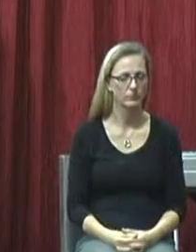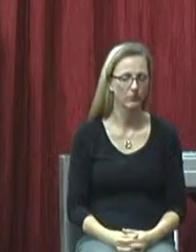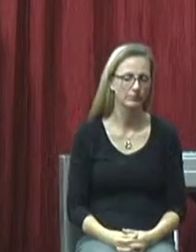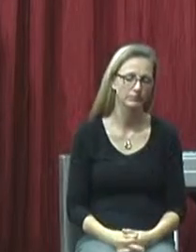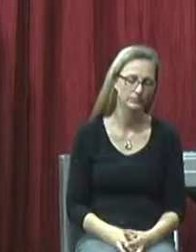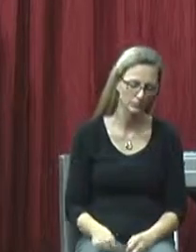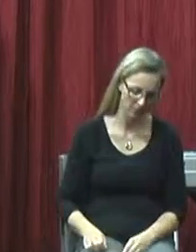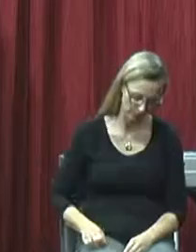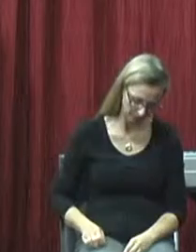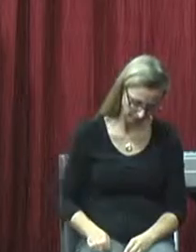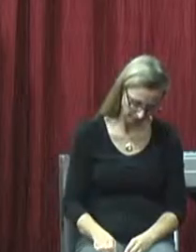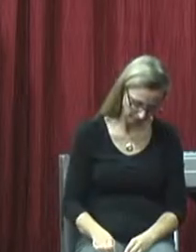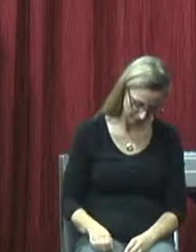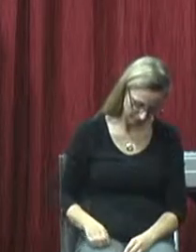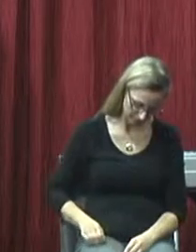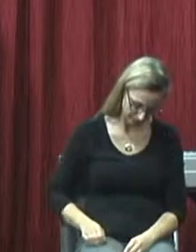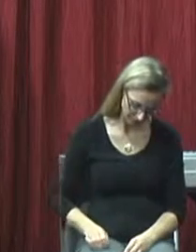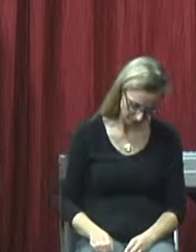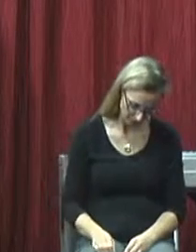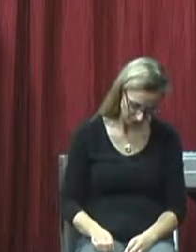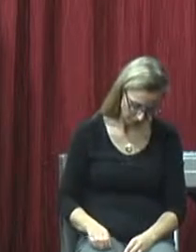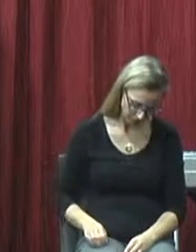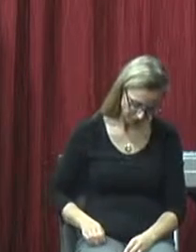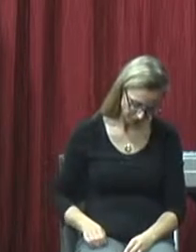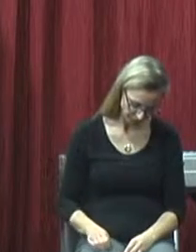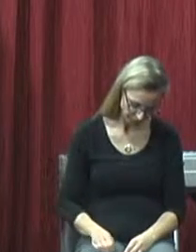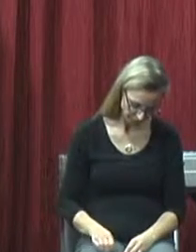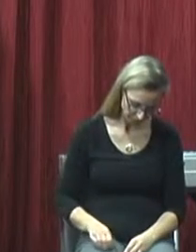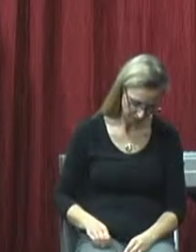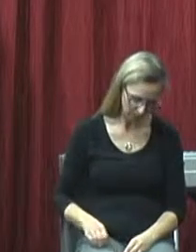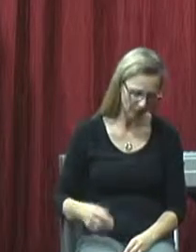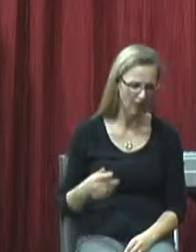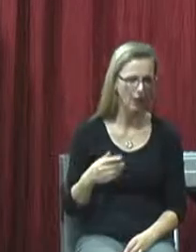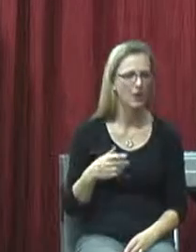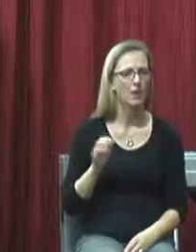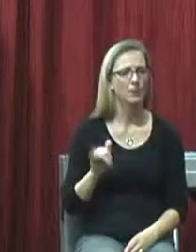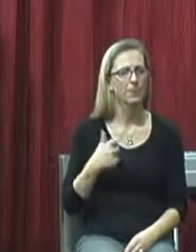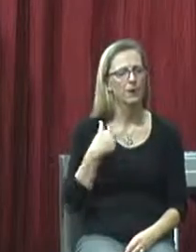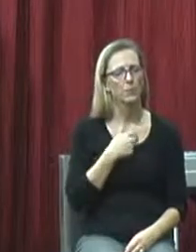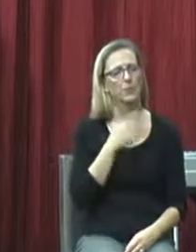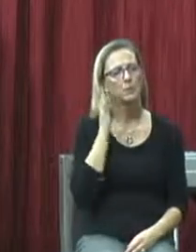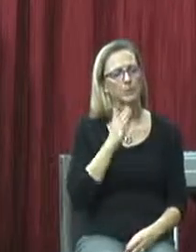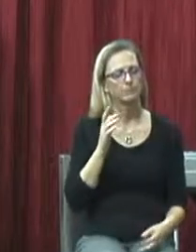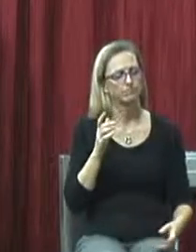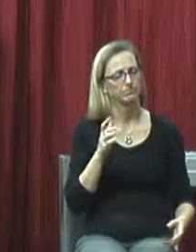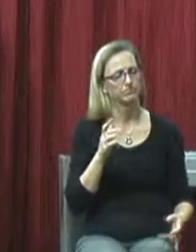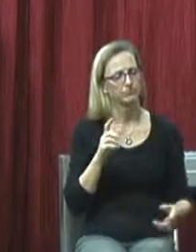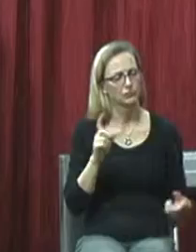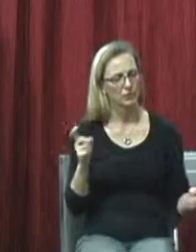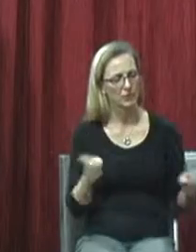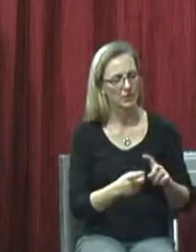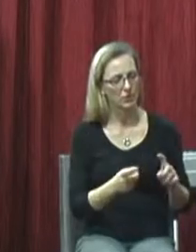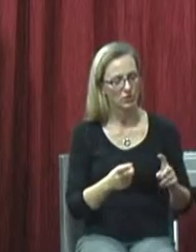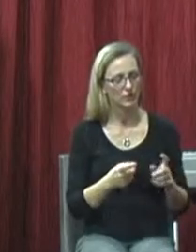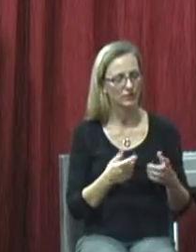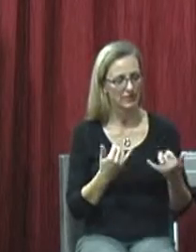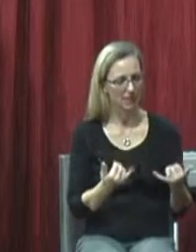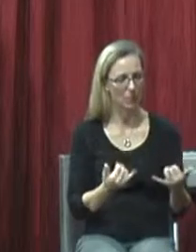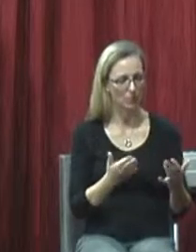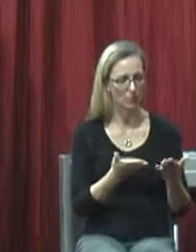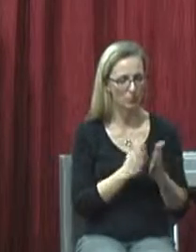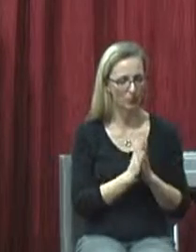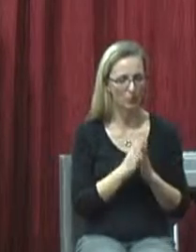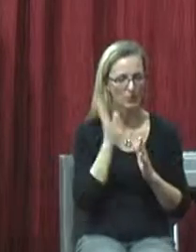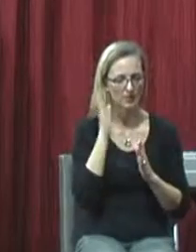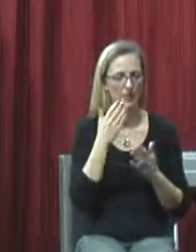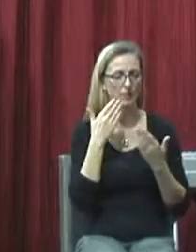pray, that we would begin to pray prayers of thanksgiving for the promises that you've made. We